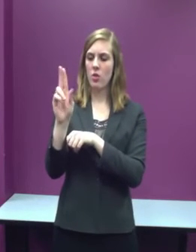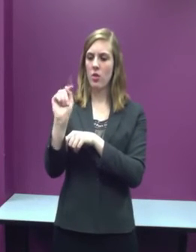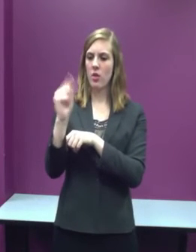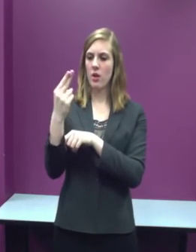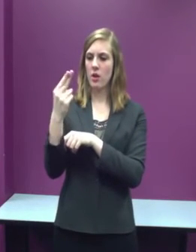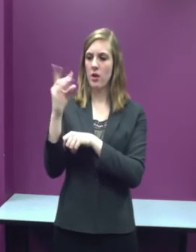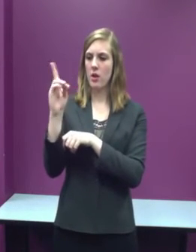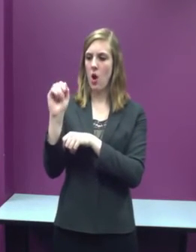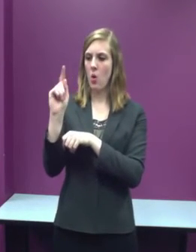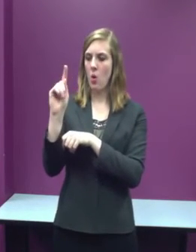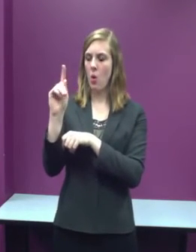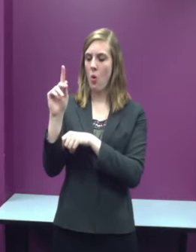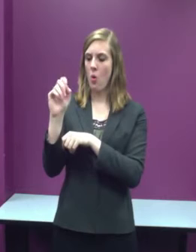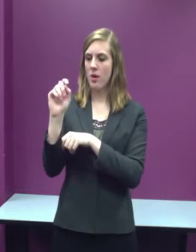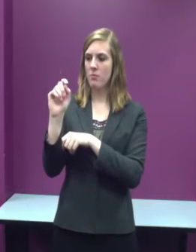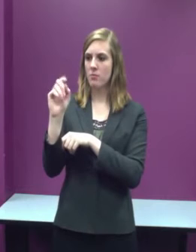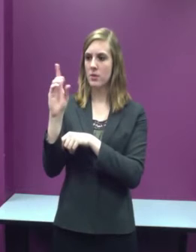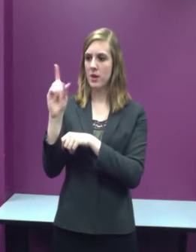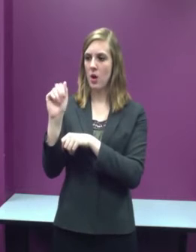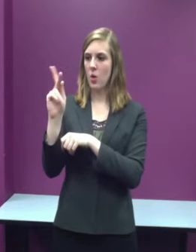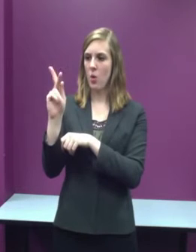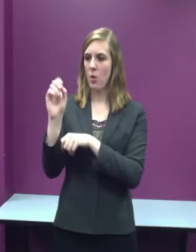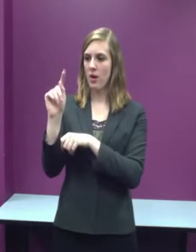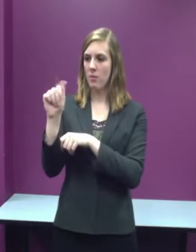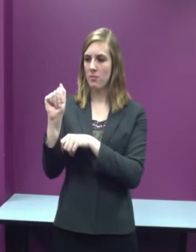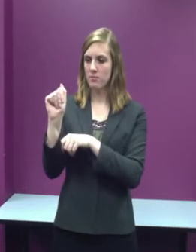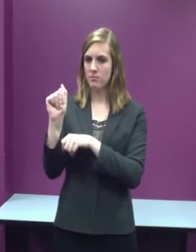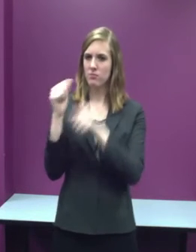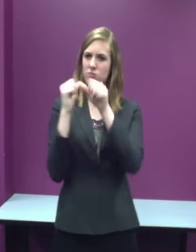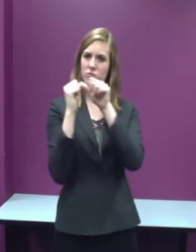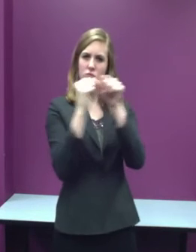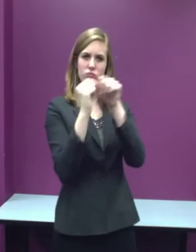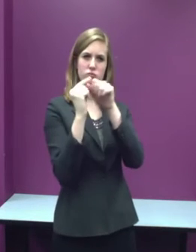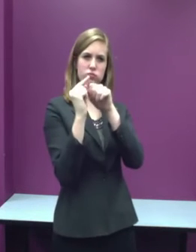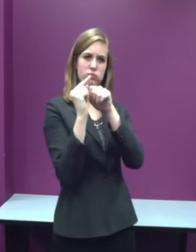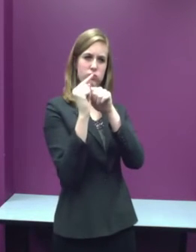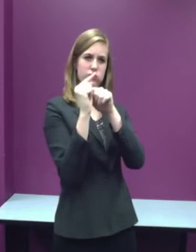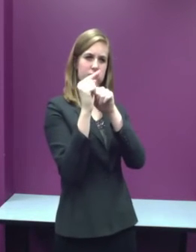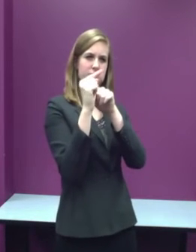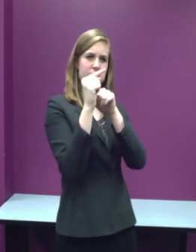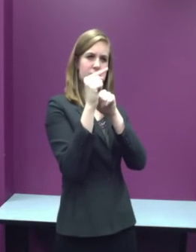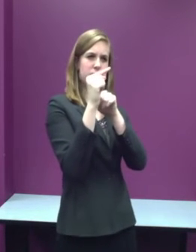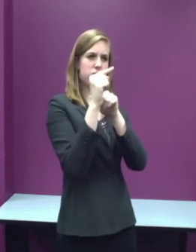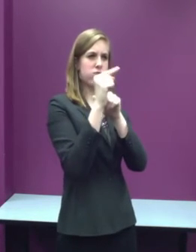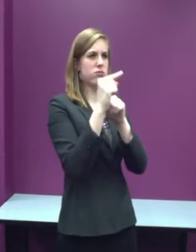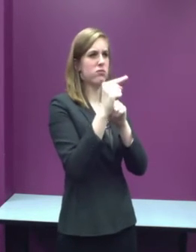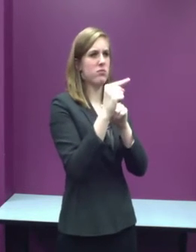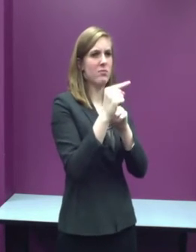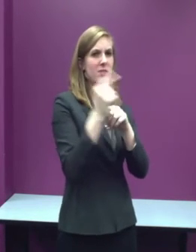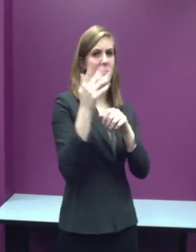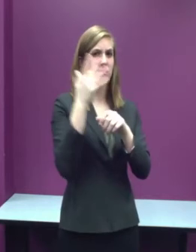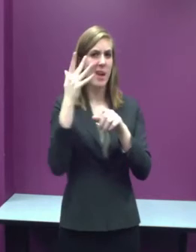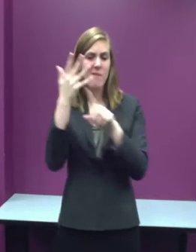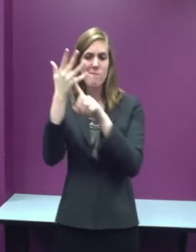They had come some 1,600 miles in 5 months, but ahead lay the long, bitter cold of winter on